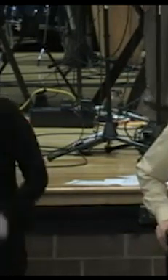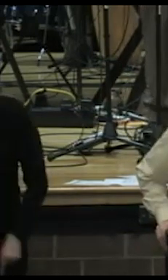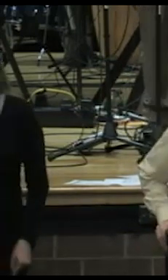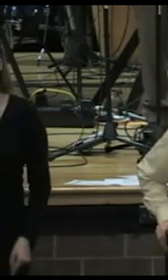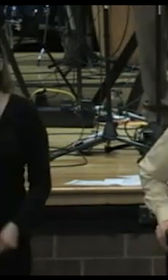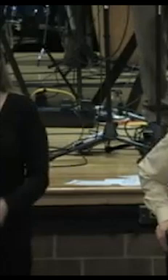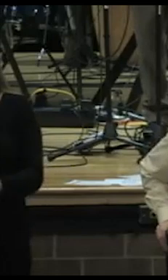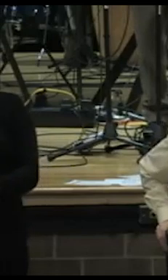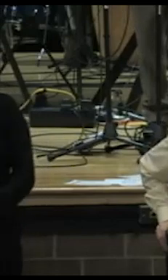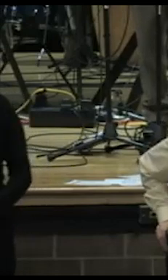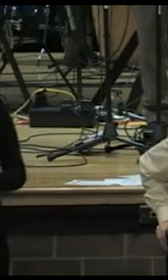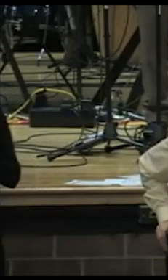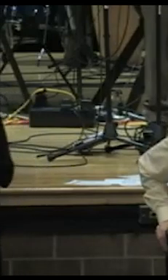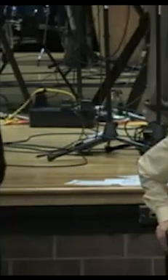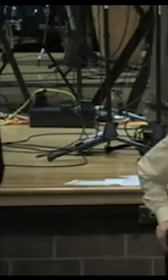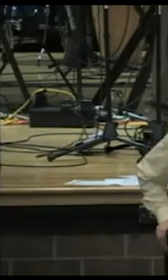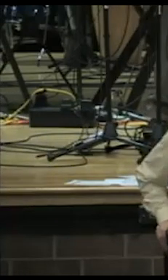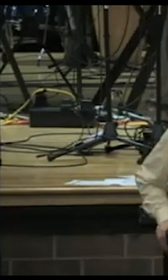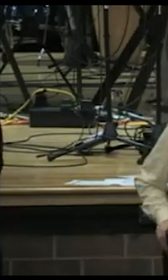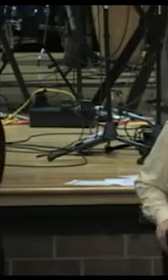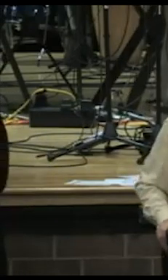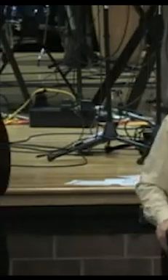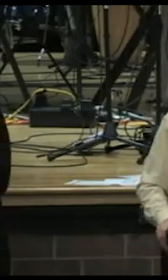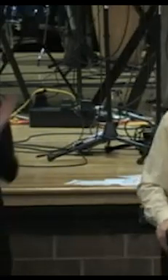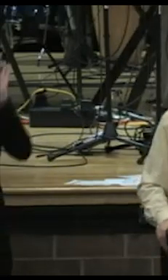from your stinking laziness.